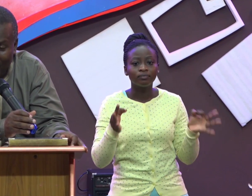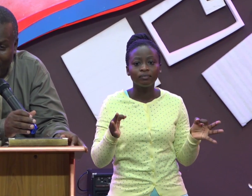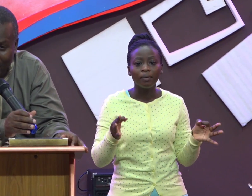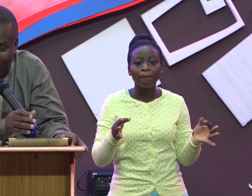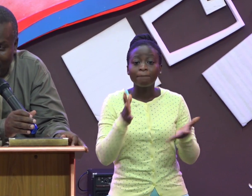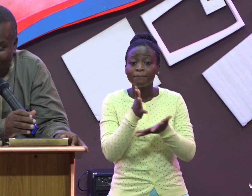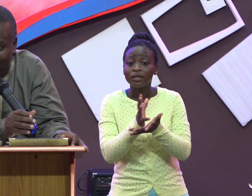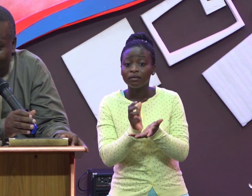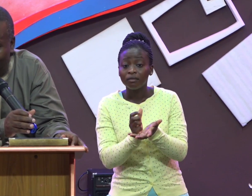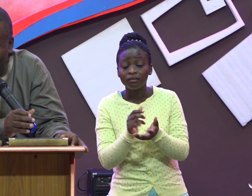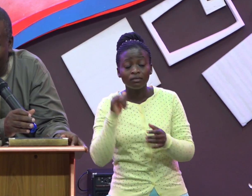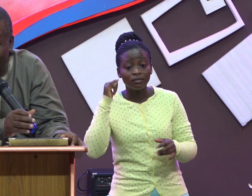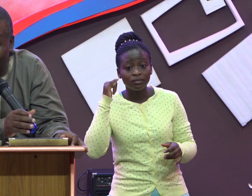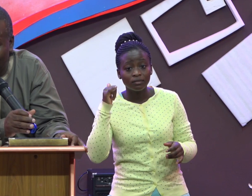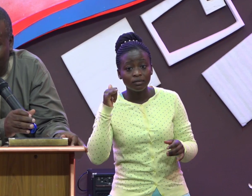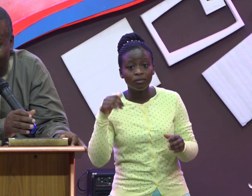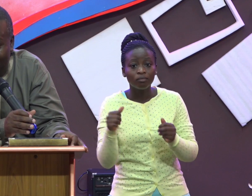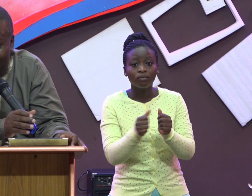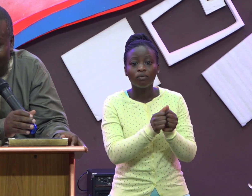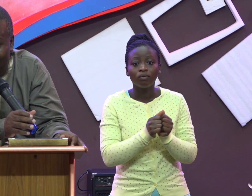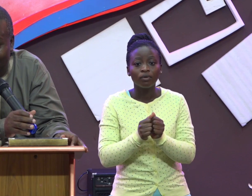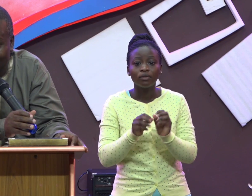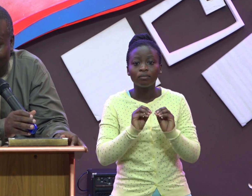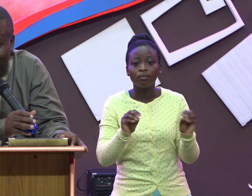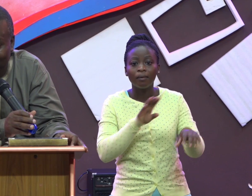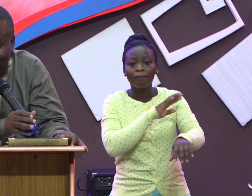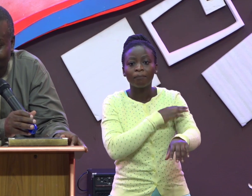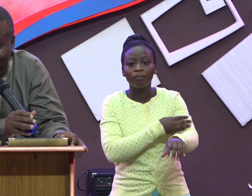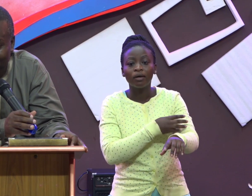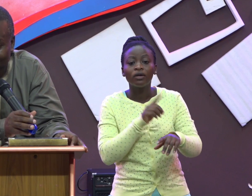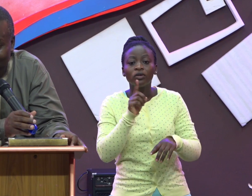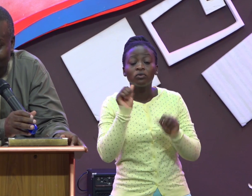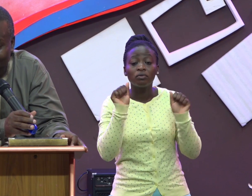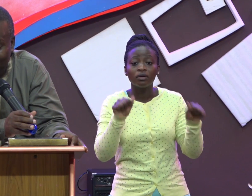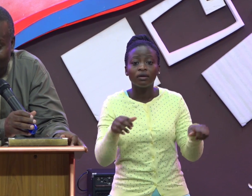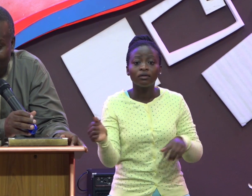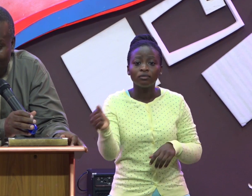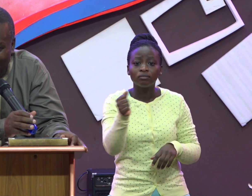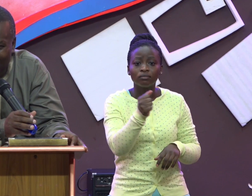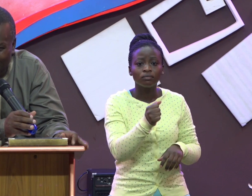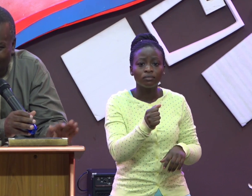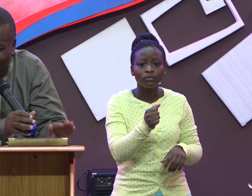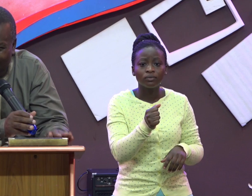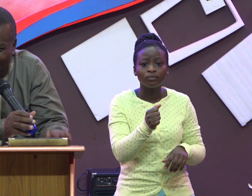its battery, you can put on the charger and even don't know whether it's charging.